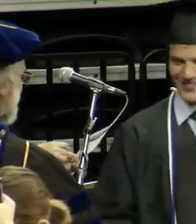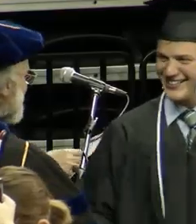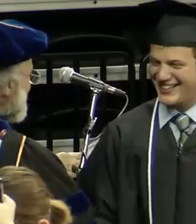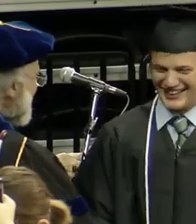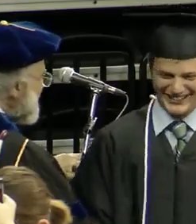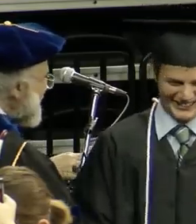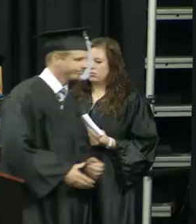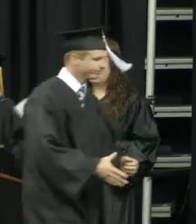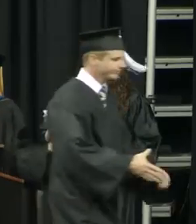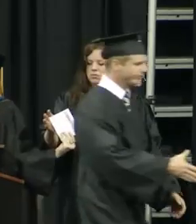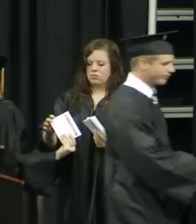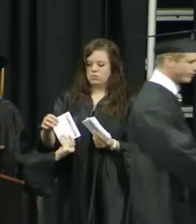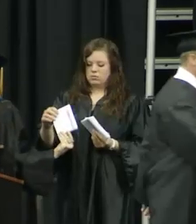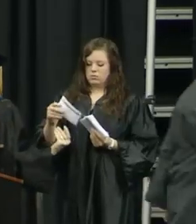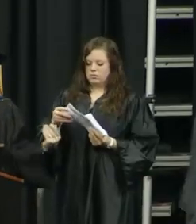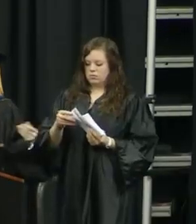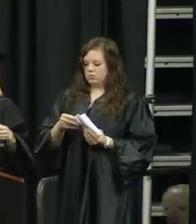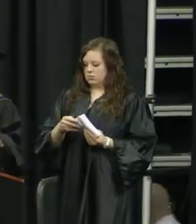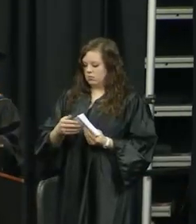Dustin Comreed.